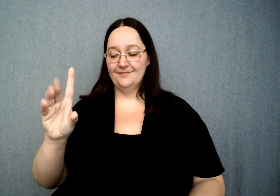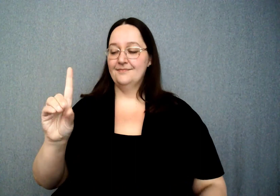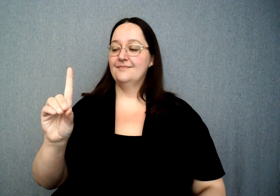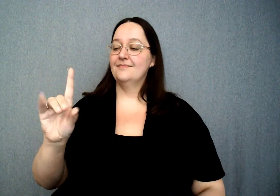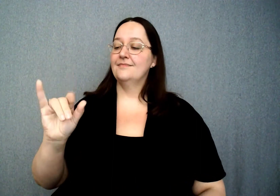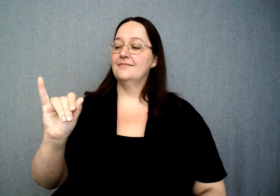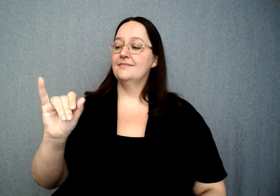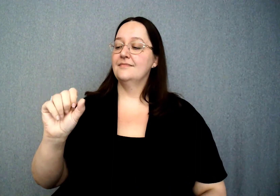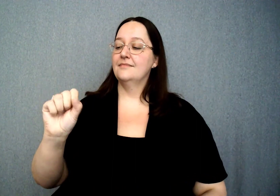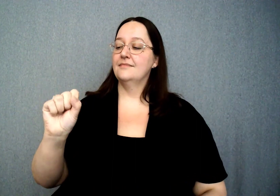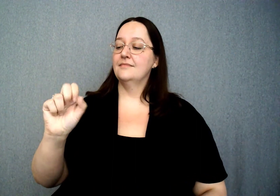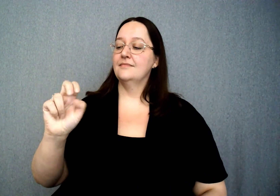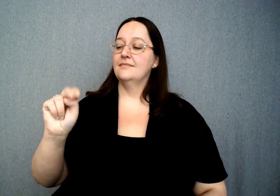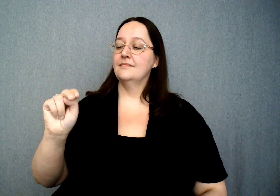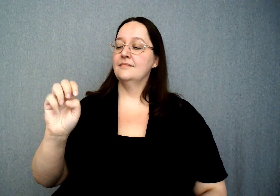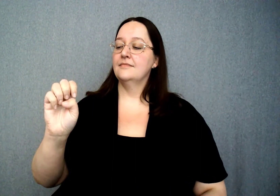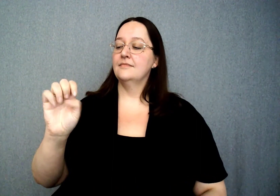Number 36,